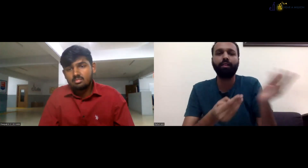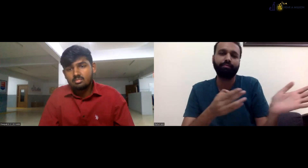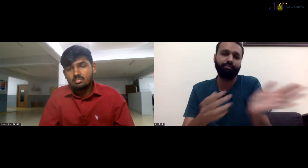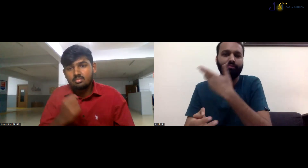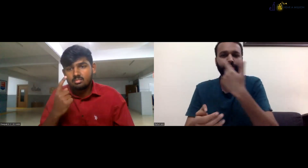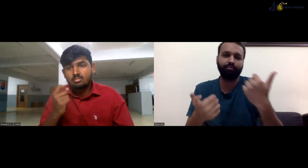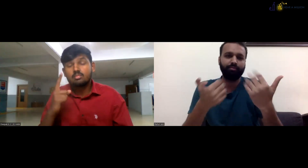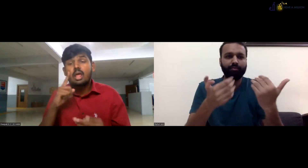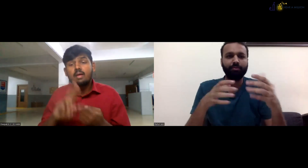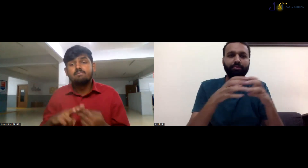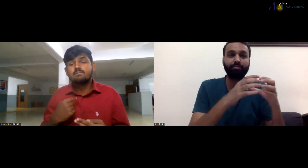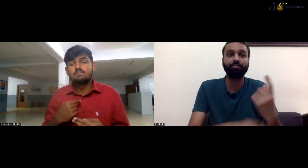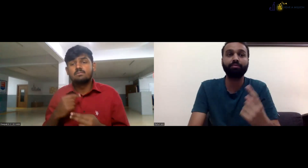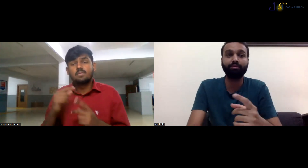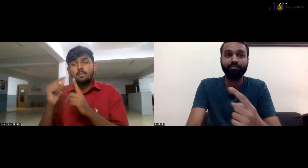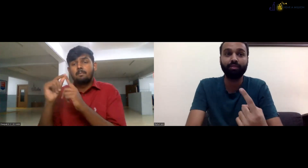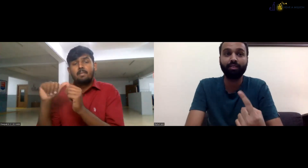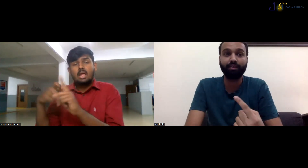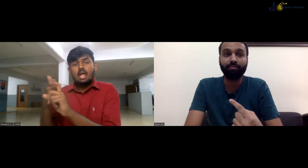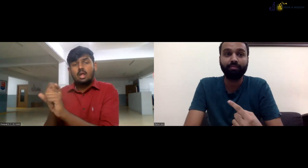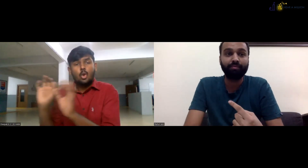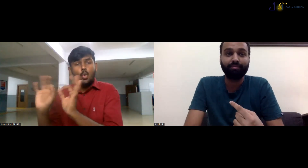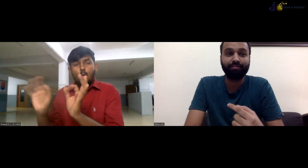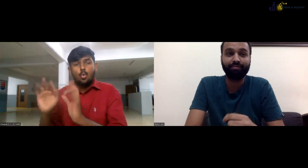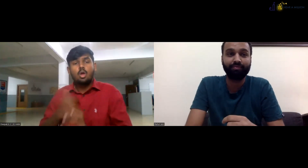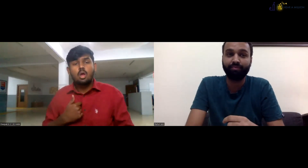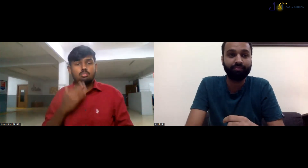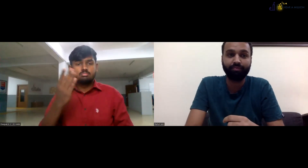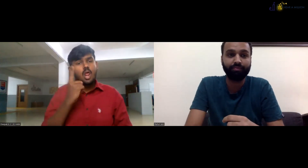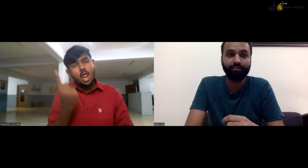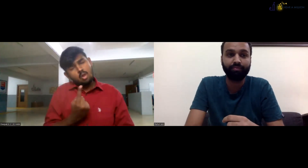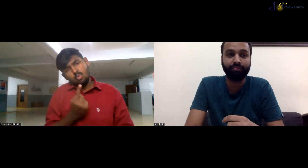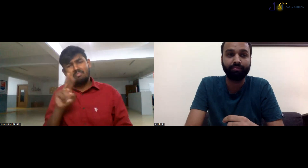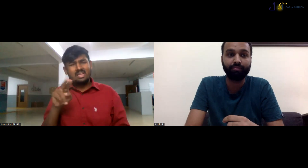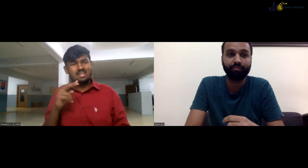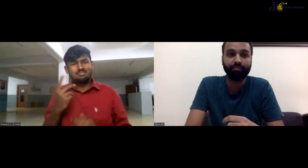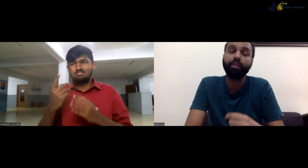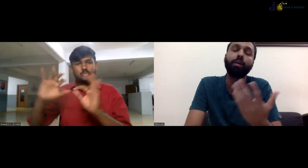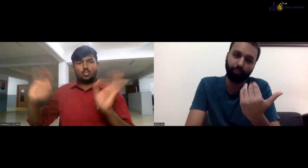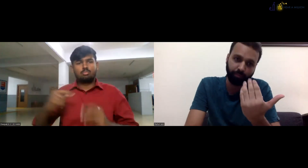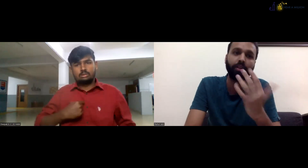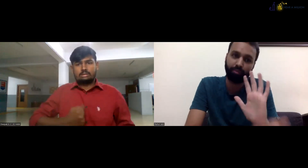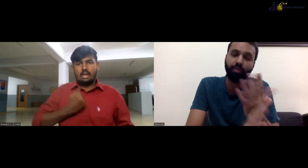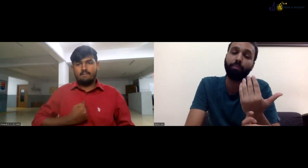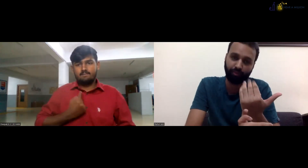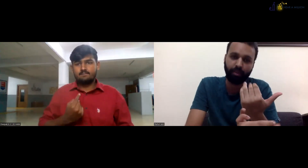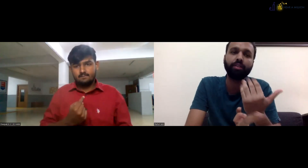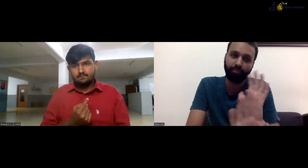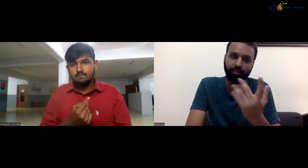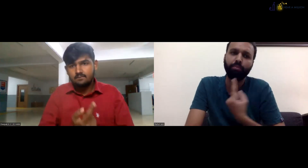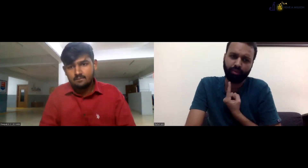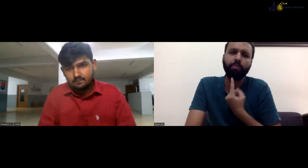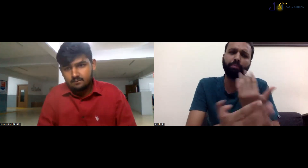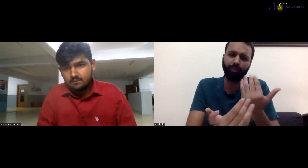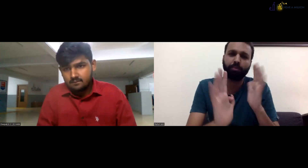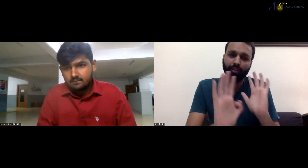3 4 days. It's just a very short travel. You can do that because they would have the itinerary. But I'm not saying that I just